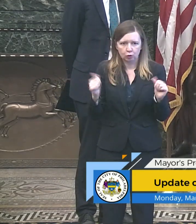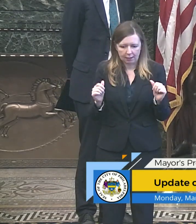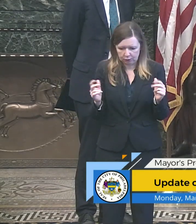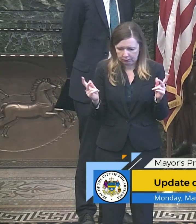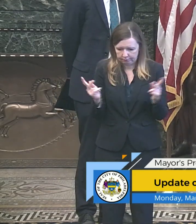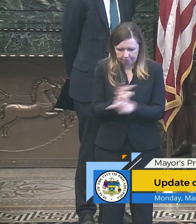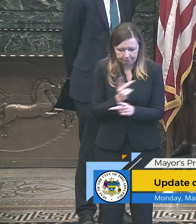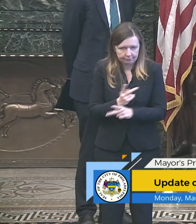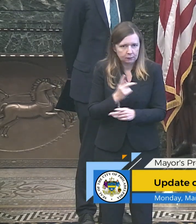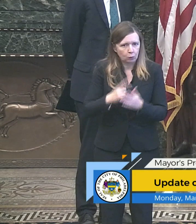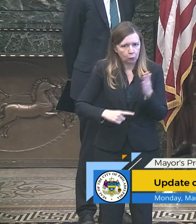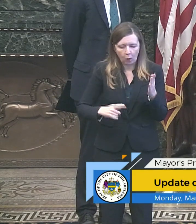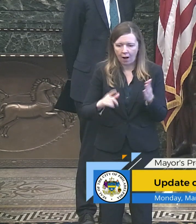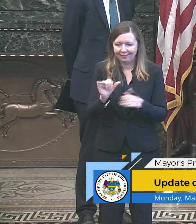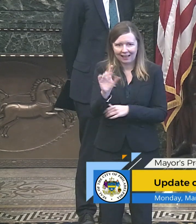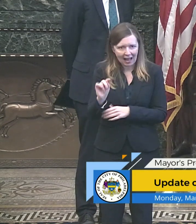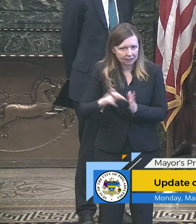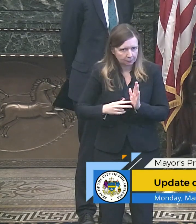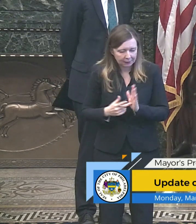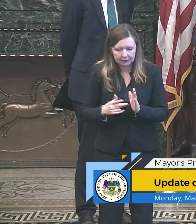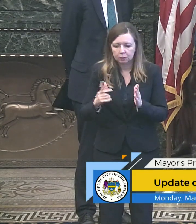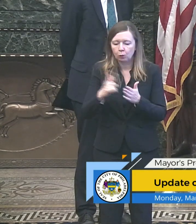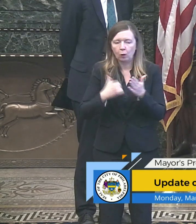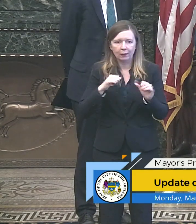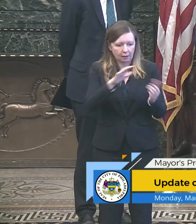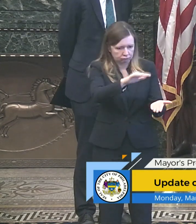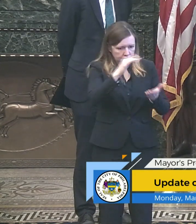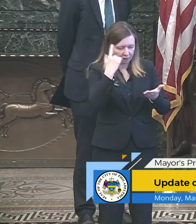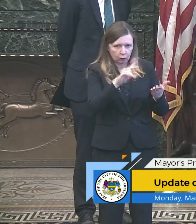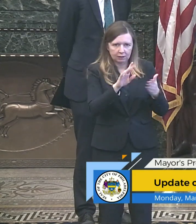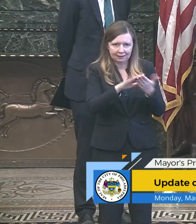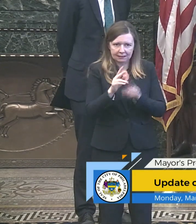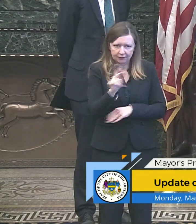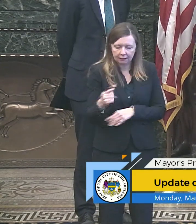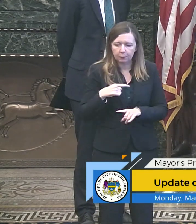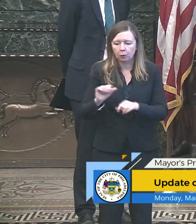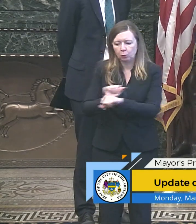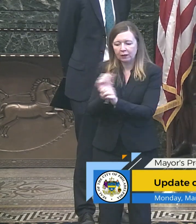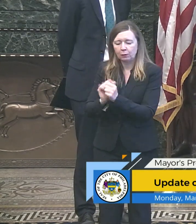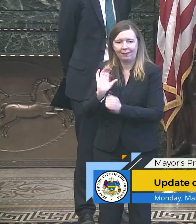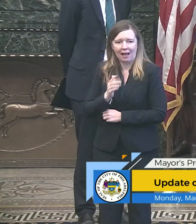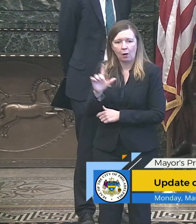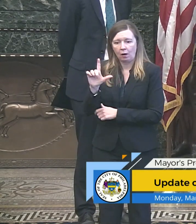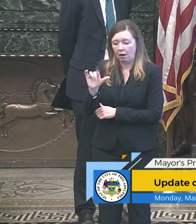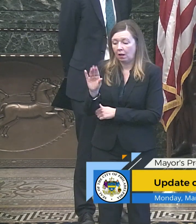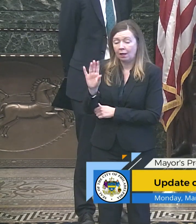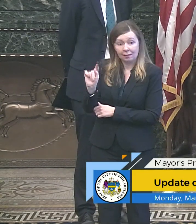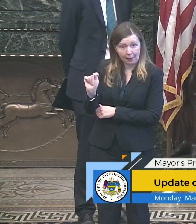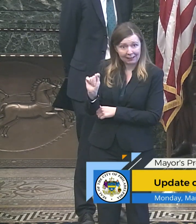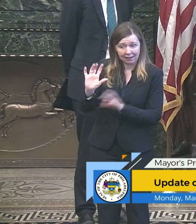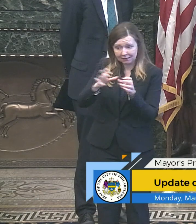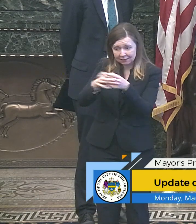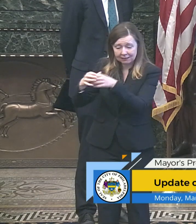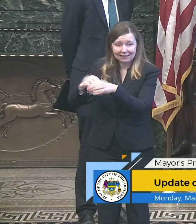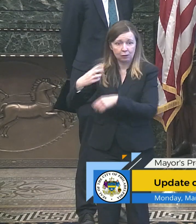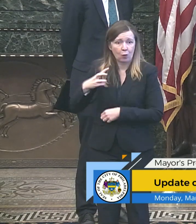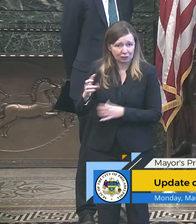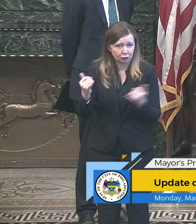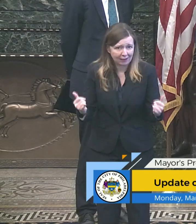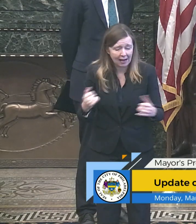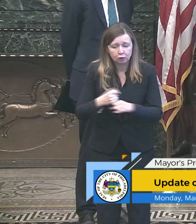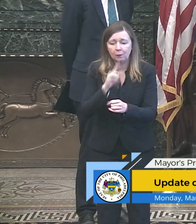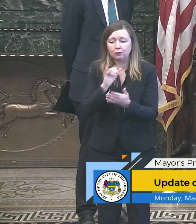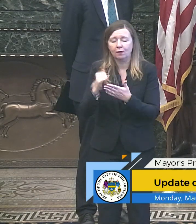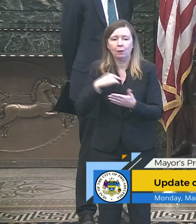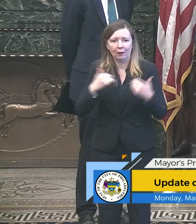Act, what exactly we can pull down for Philadelphia. But we are working with our lobbyists in Washington to be able to make